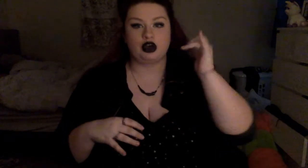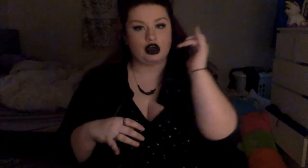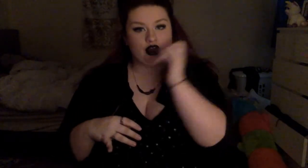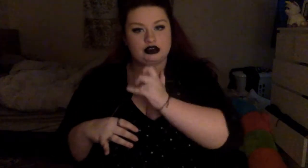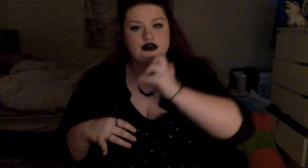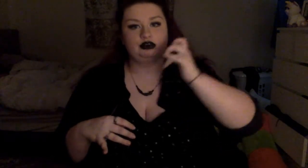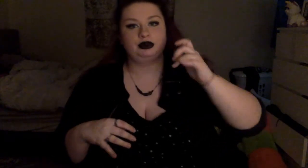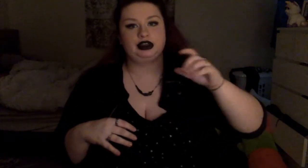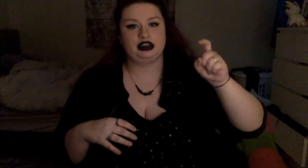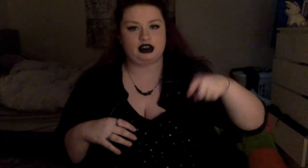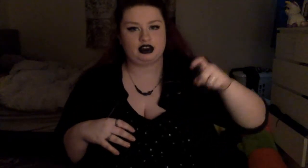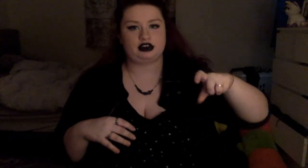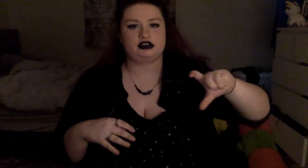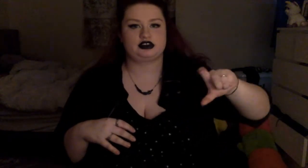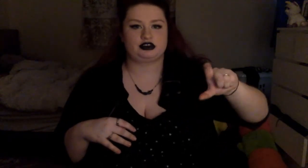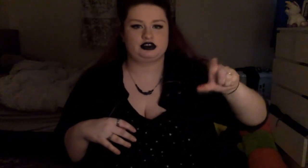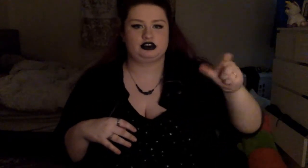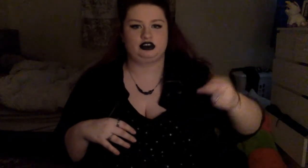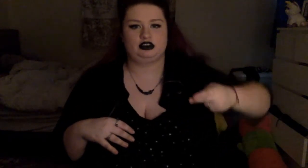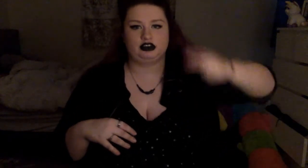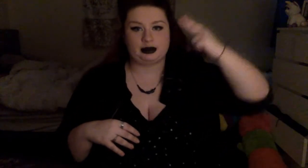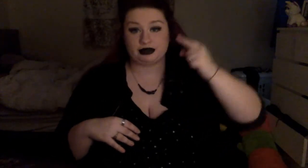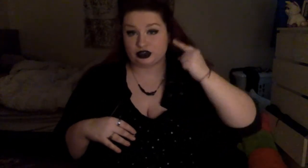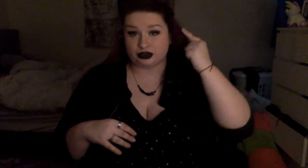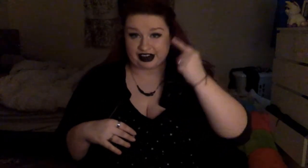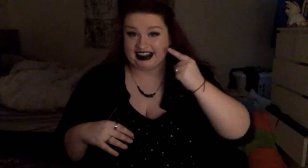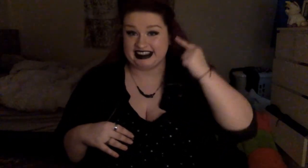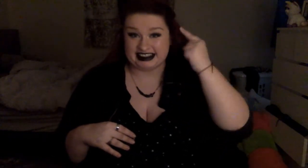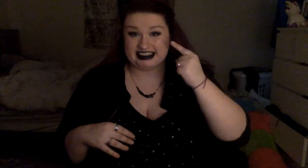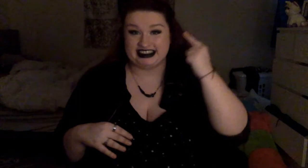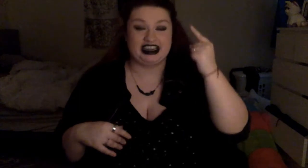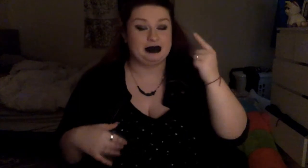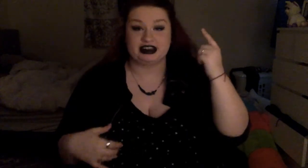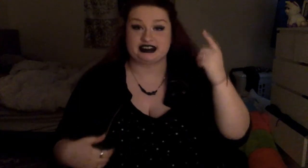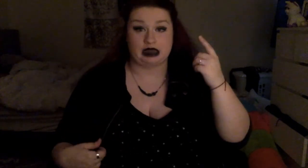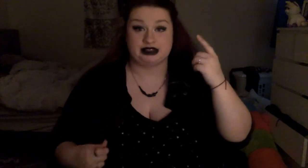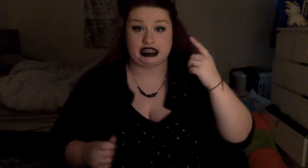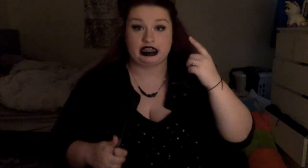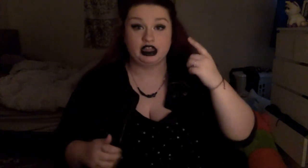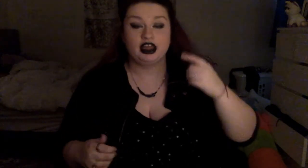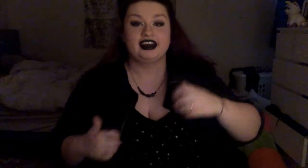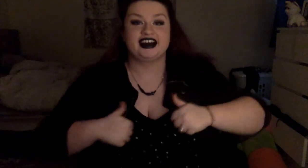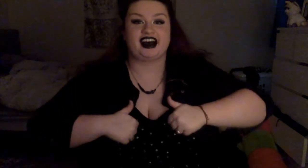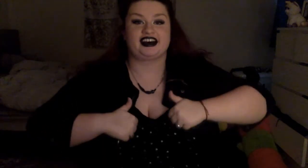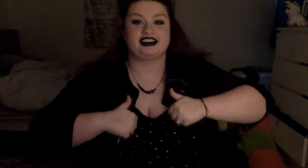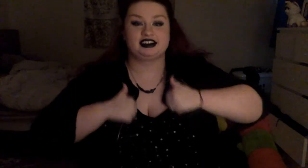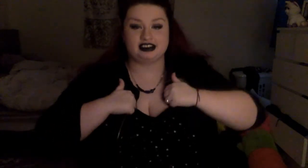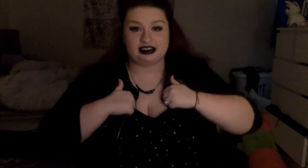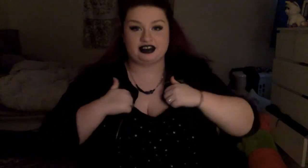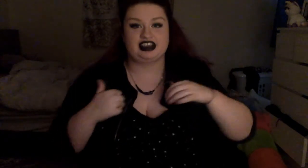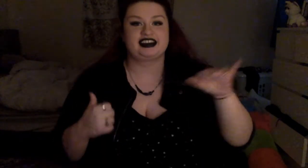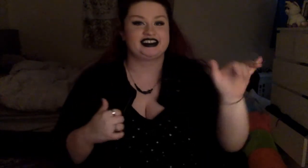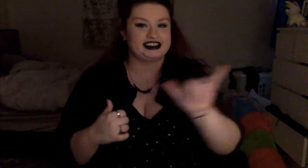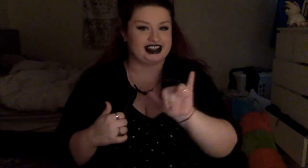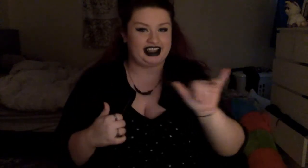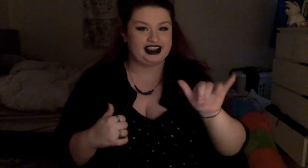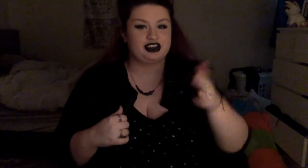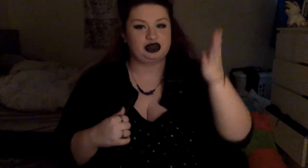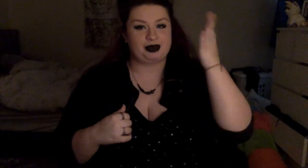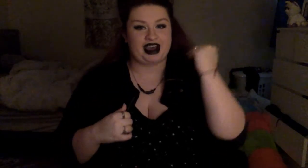oh, we gotta turn up the crazy. I'm gonna stop singing. Living like a